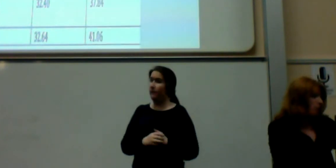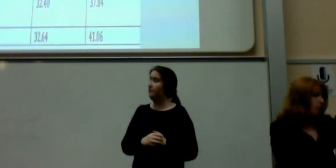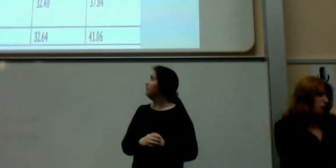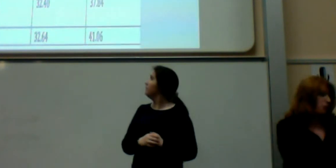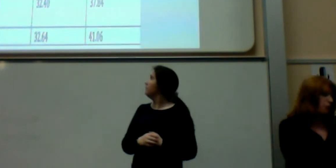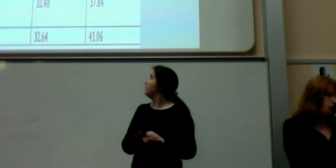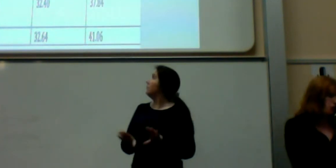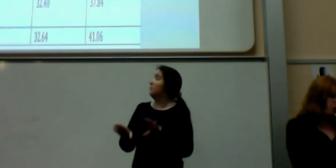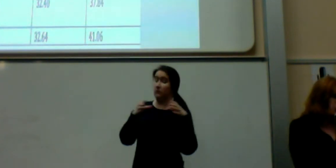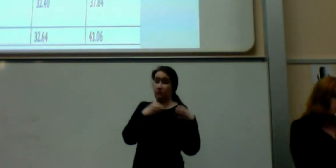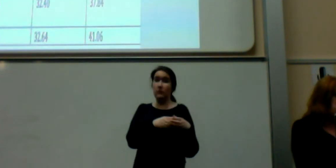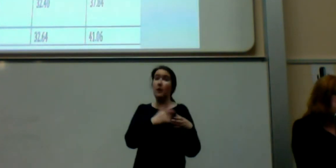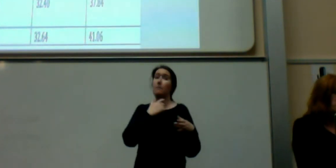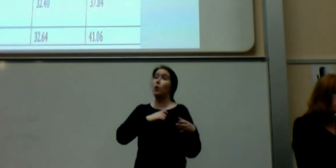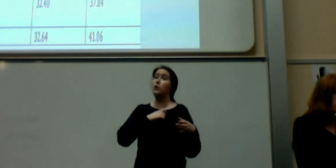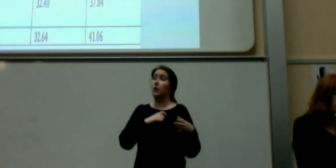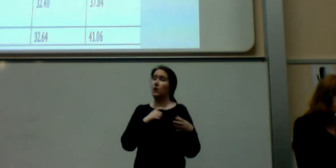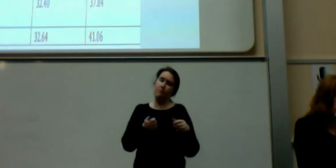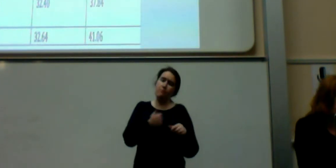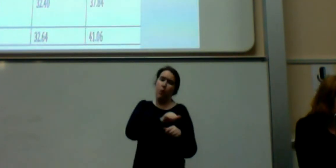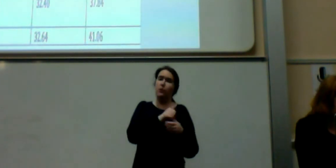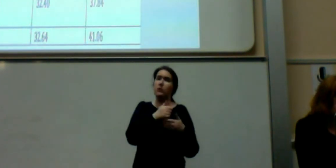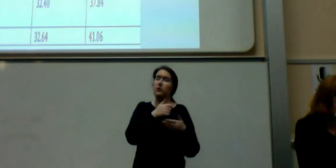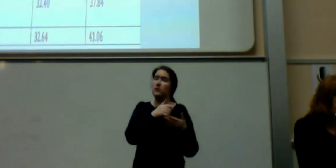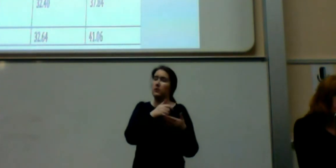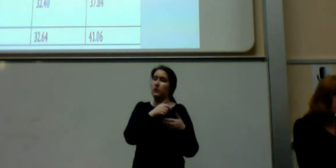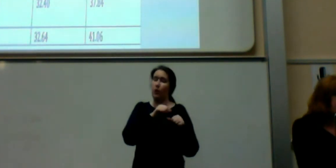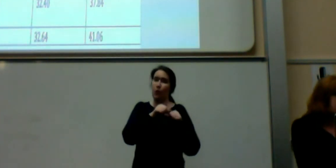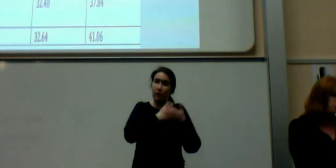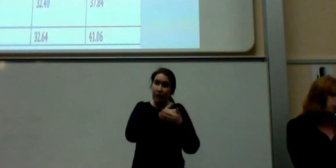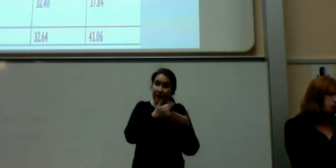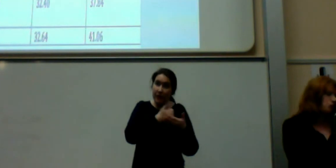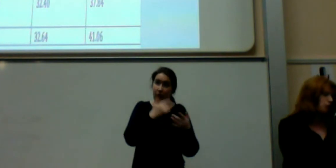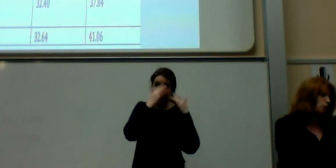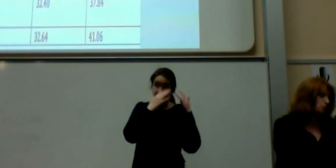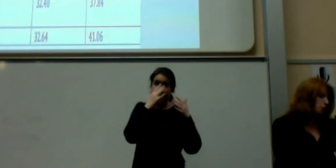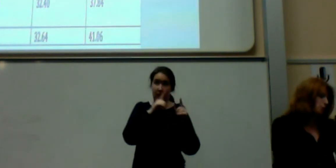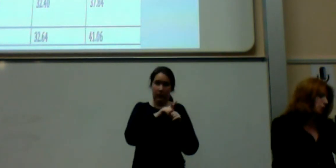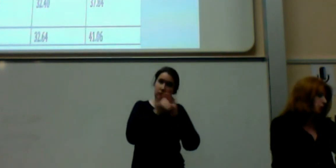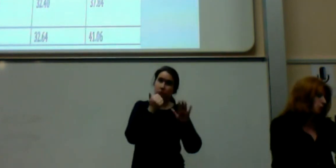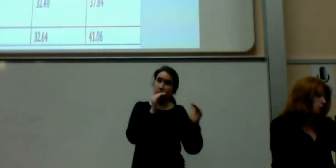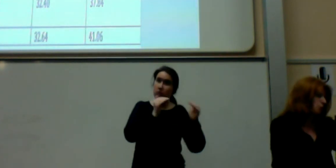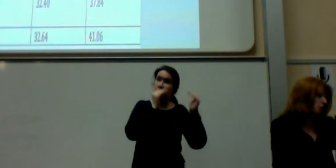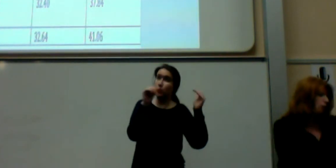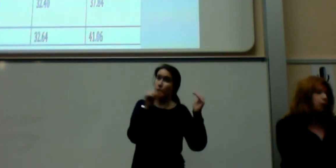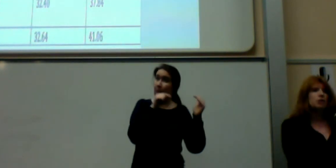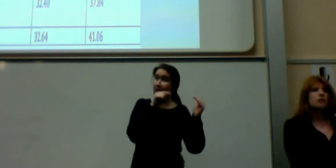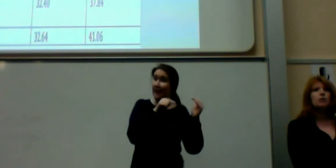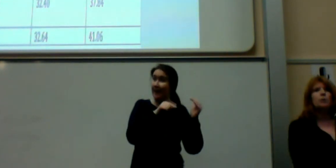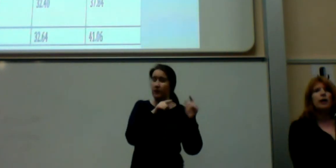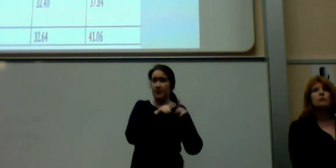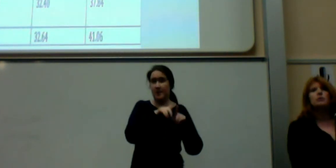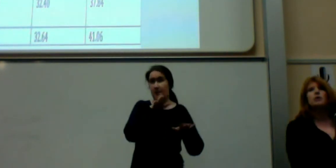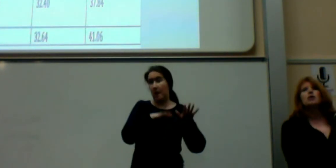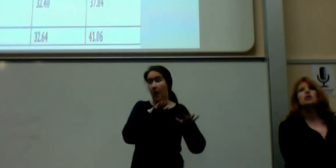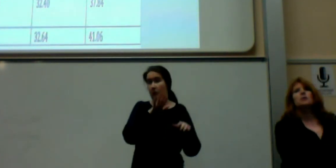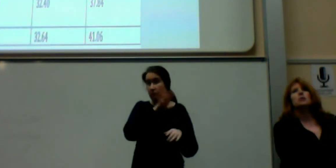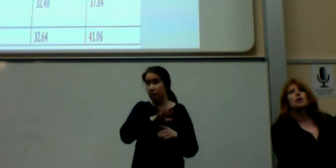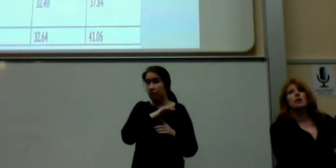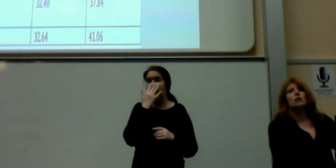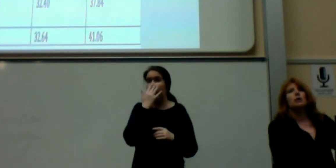And then with personal interest, post-conventional thinking, they were similar to they were with personal interest, which is